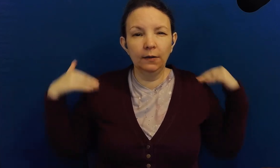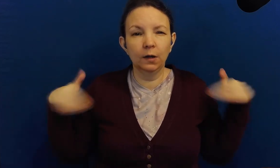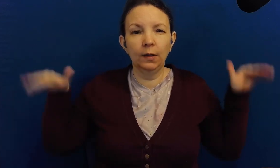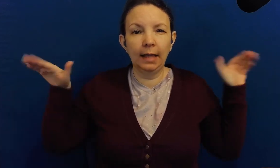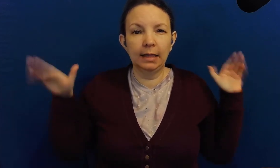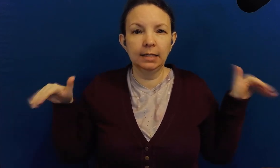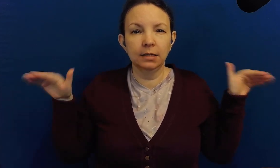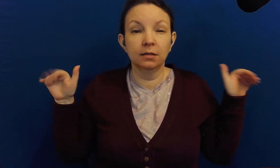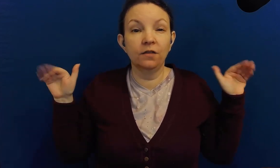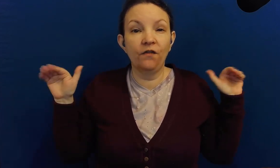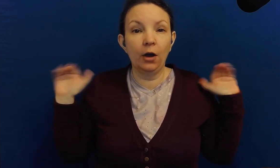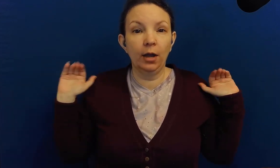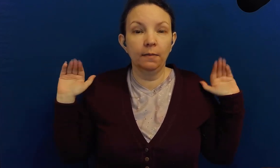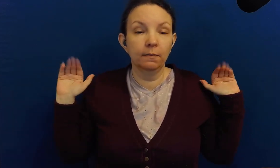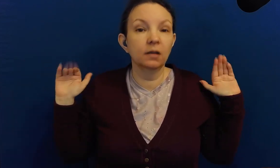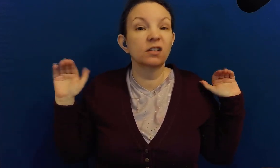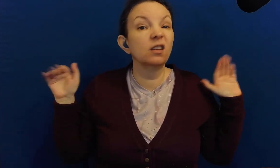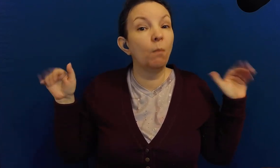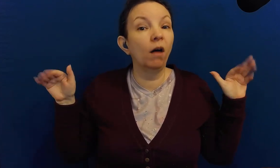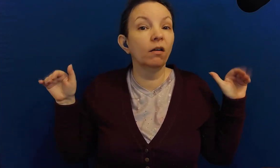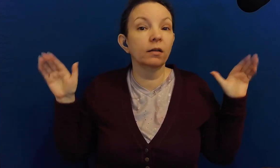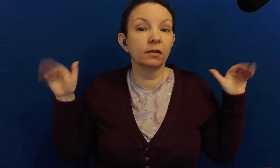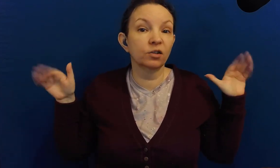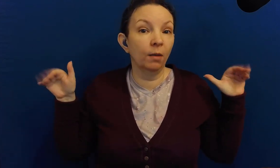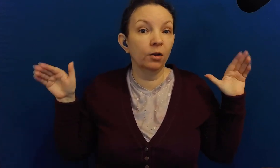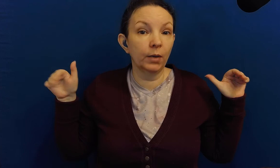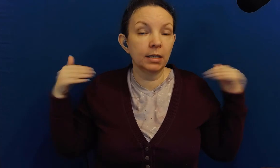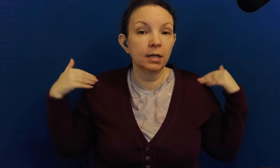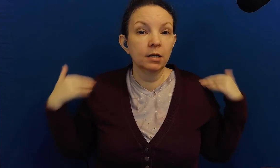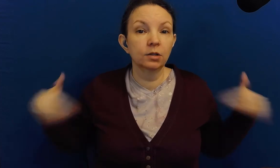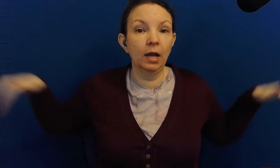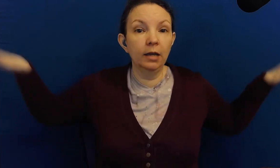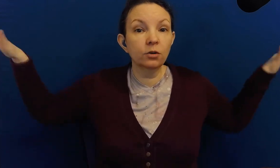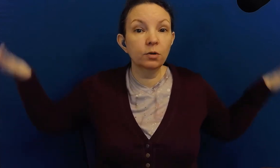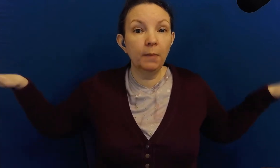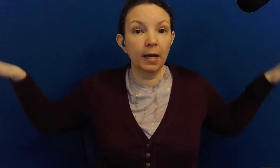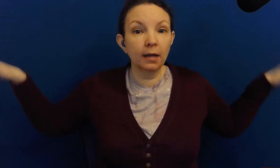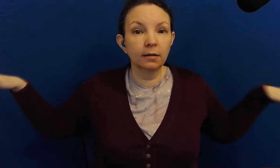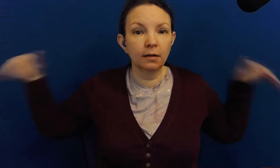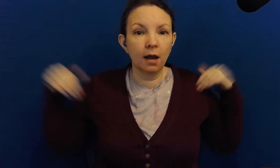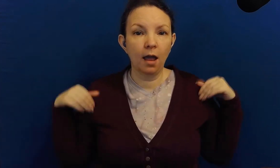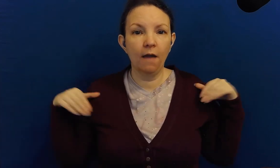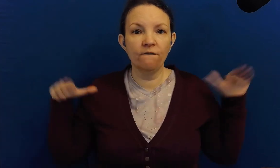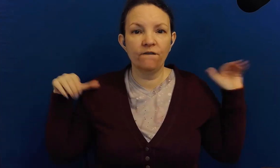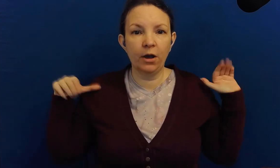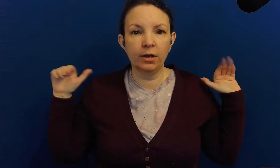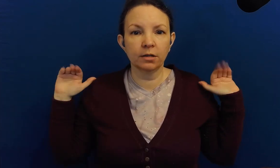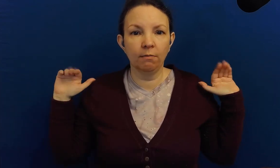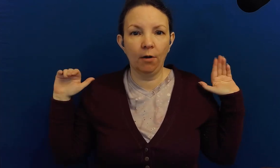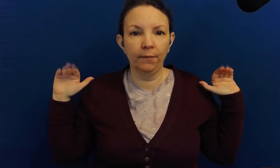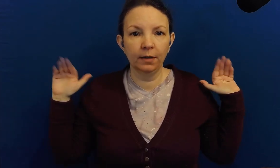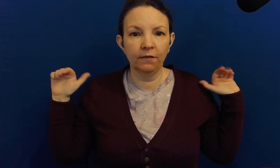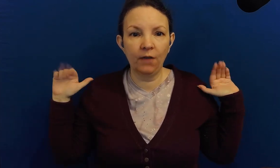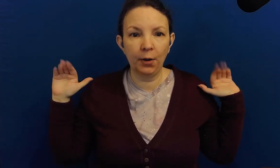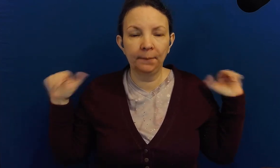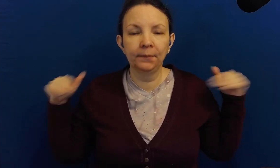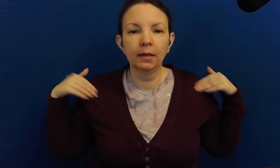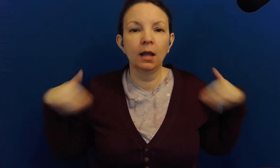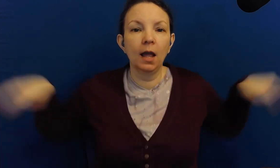like this is fairy. Because they're smaller wing. So angel is big and fairy small. Fairy and